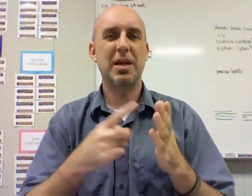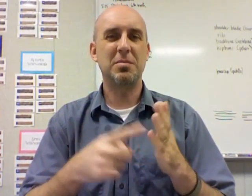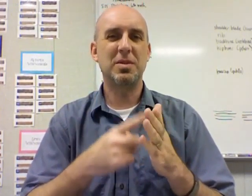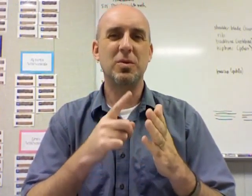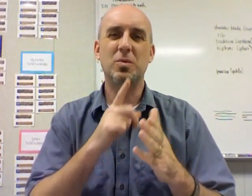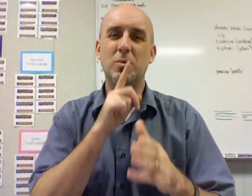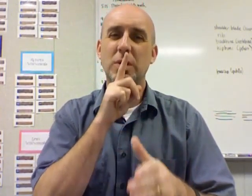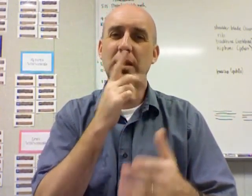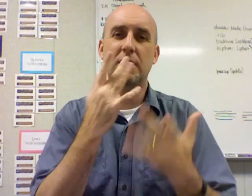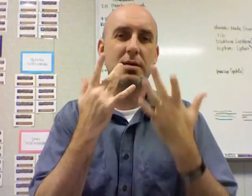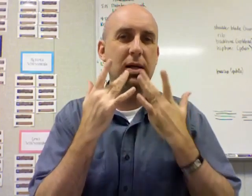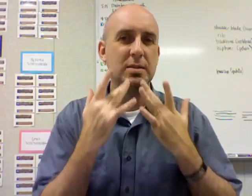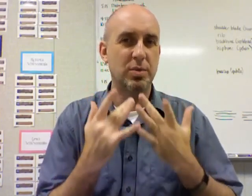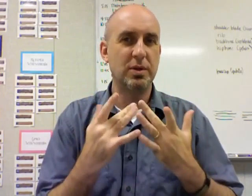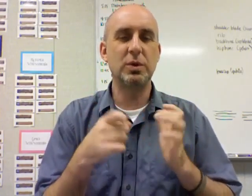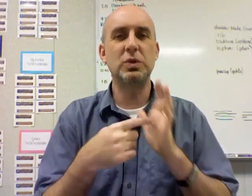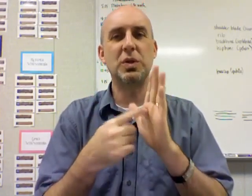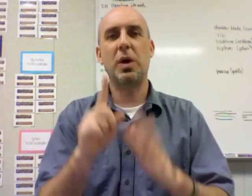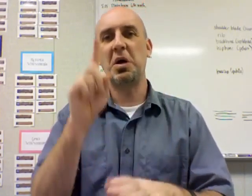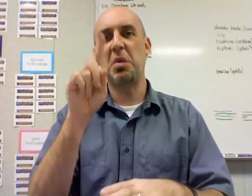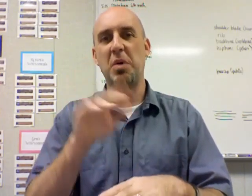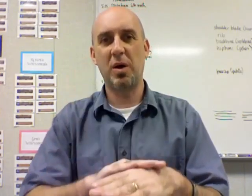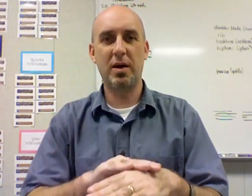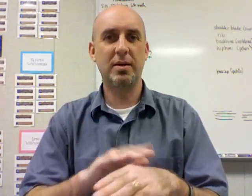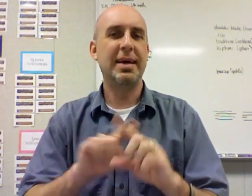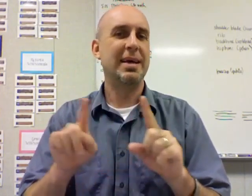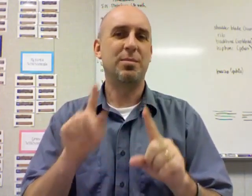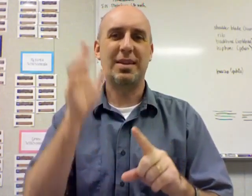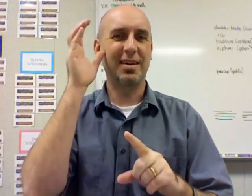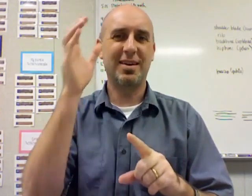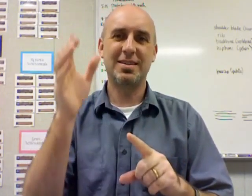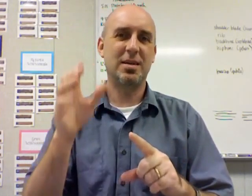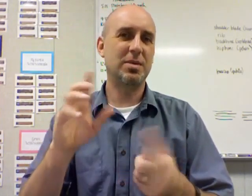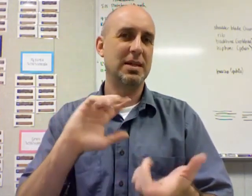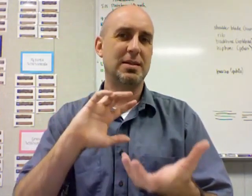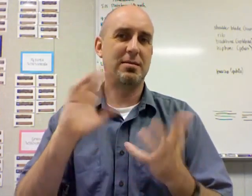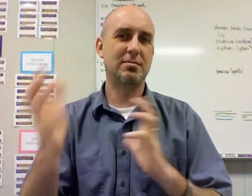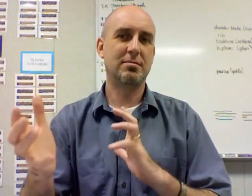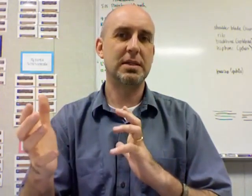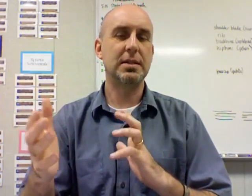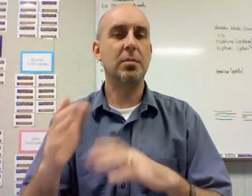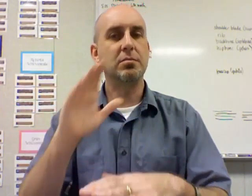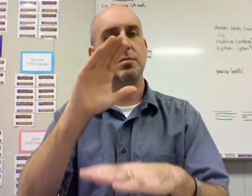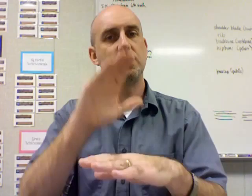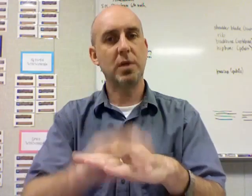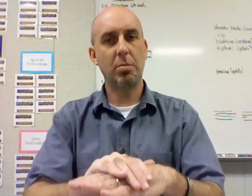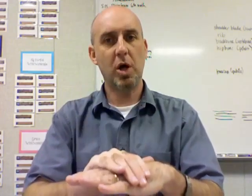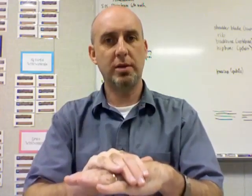sometimes if you really are desperate, you can show up on, but the concept gets messed up. Up on.